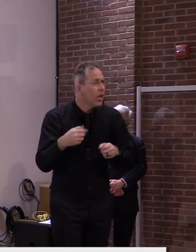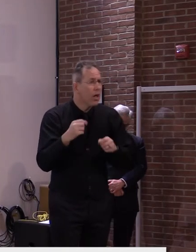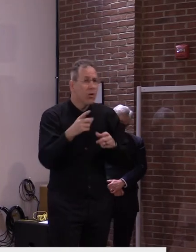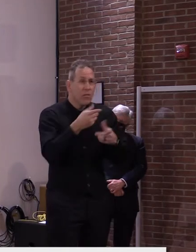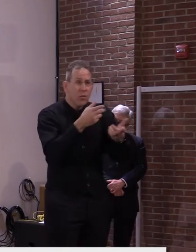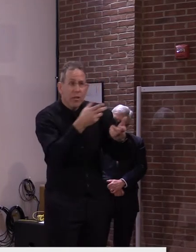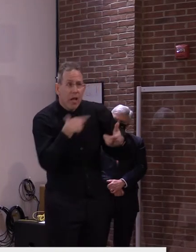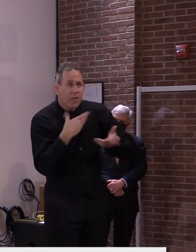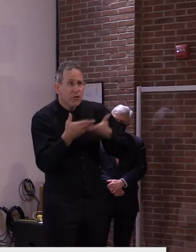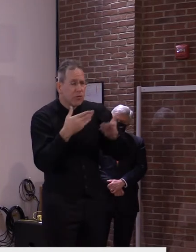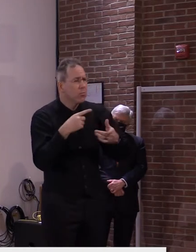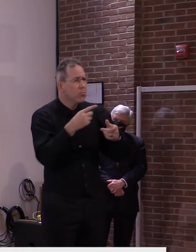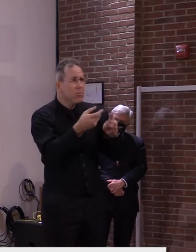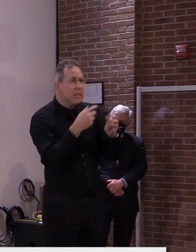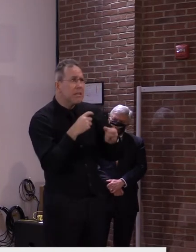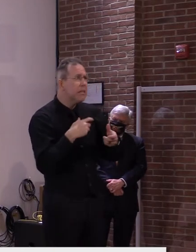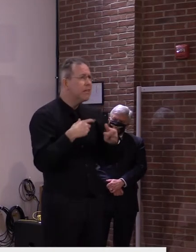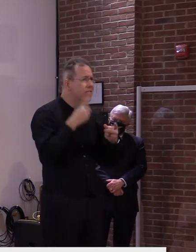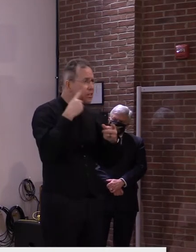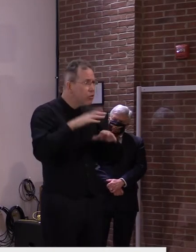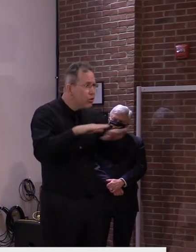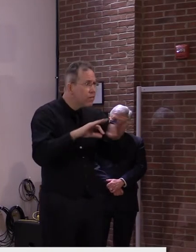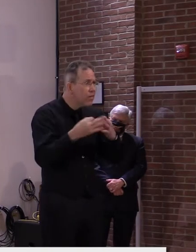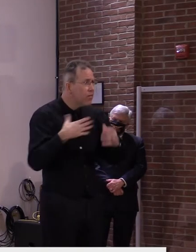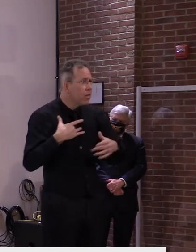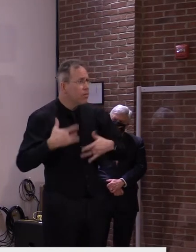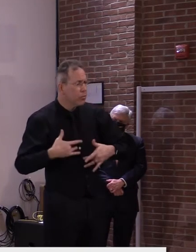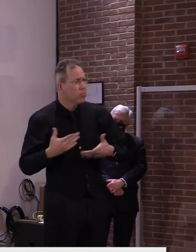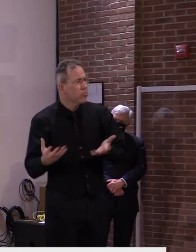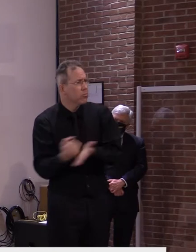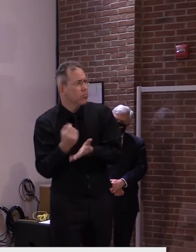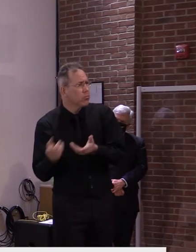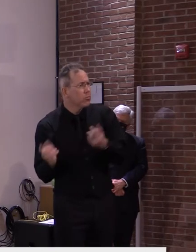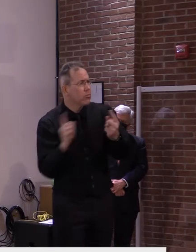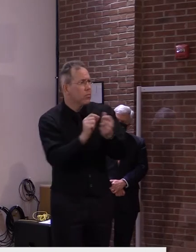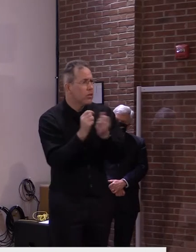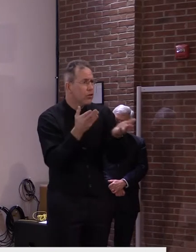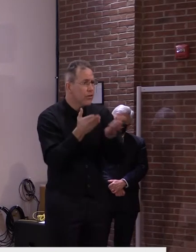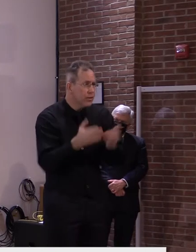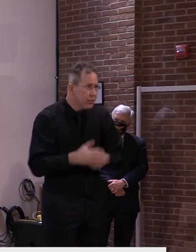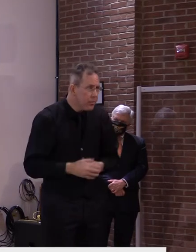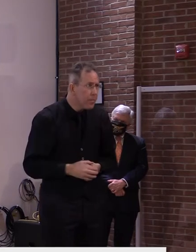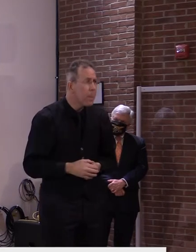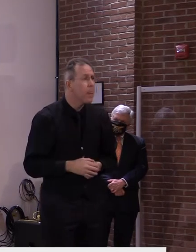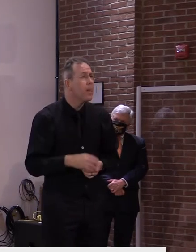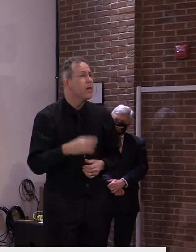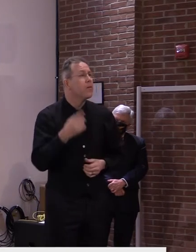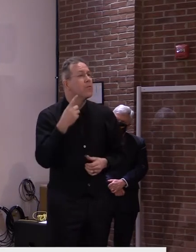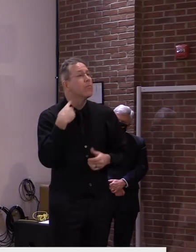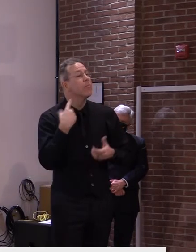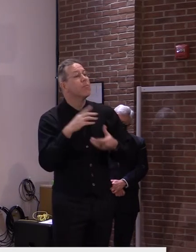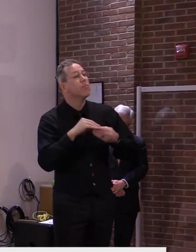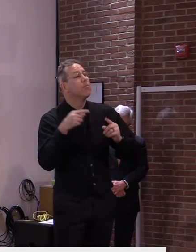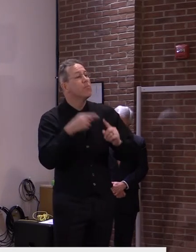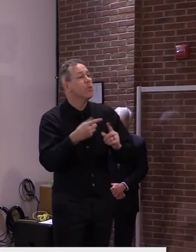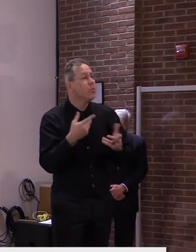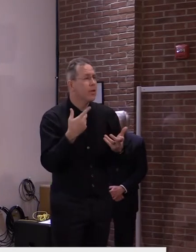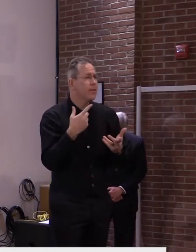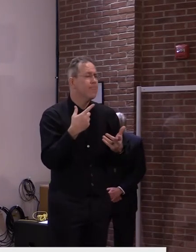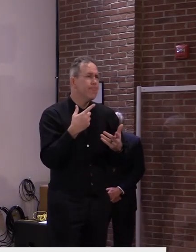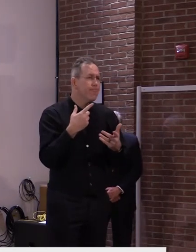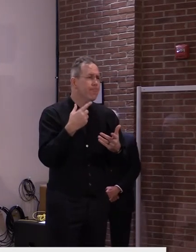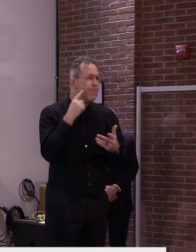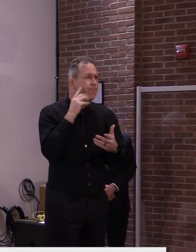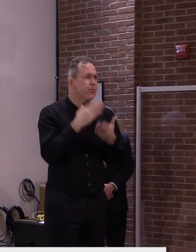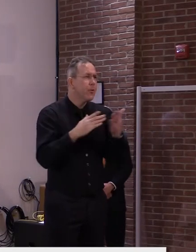I think the good news from what you've recited to us is that people are admitting to symptoms and